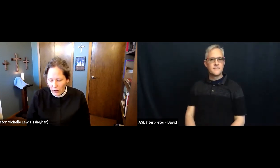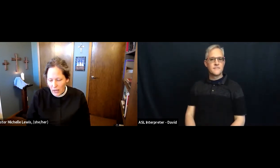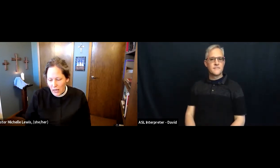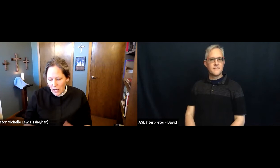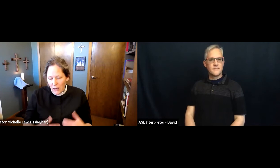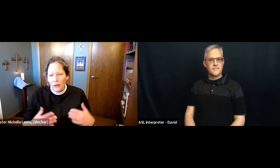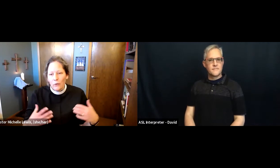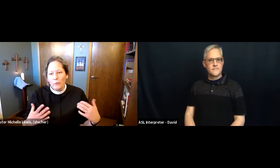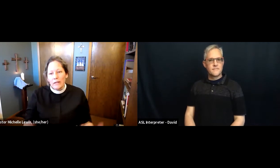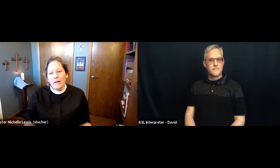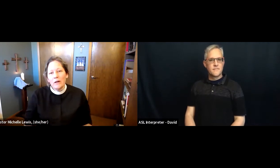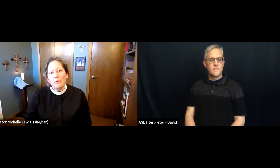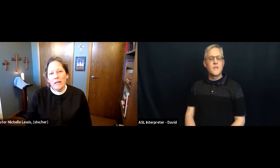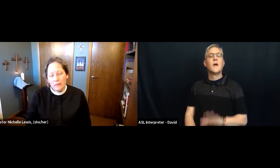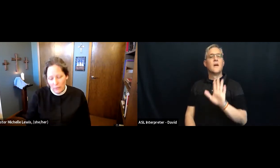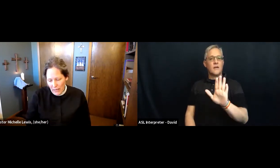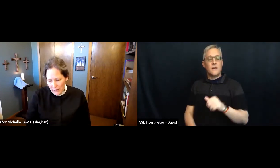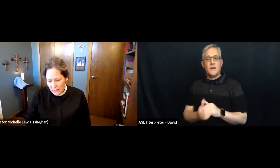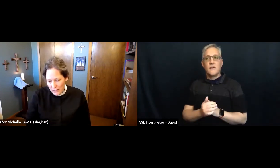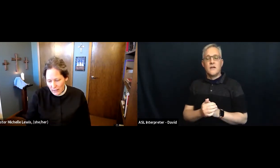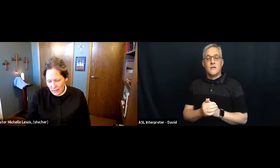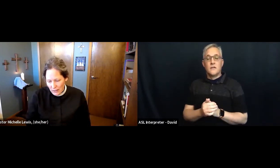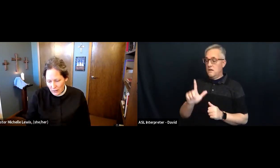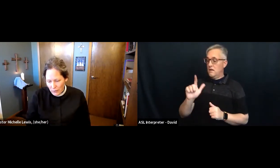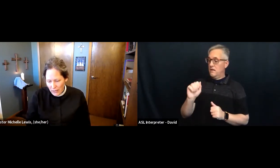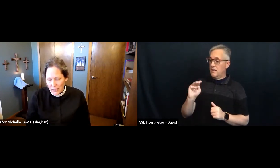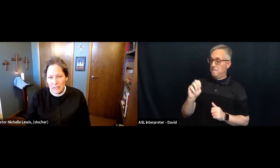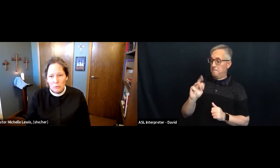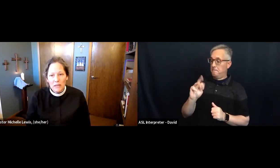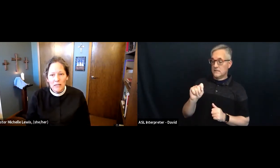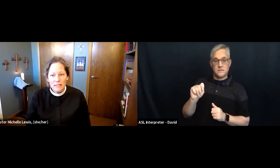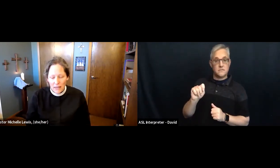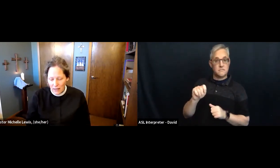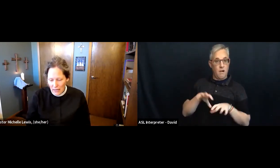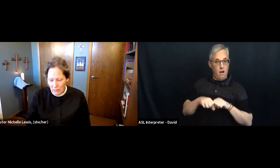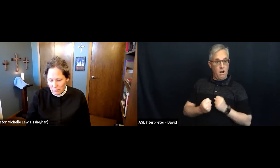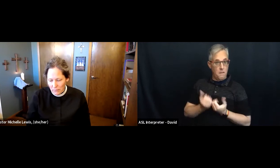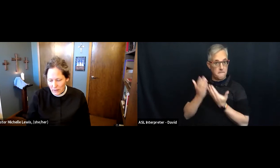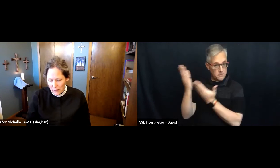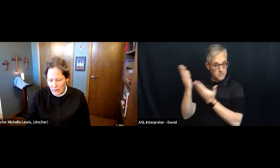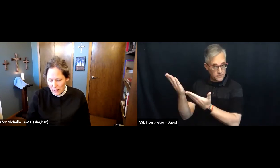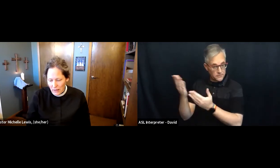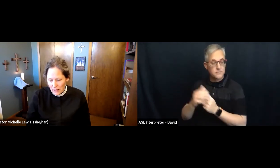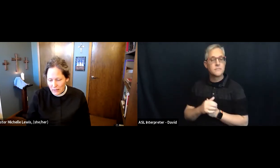Now, when we lament, we spend time